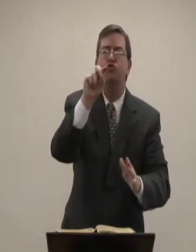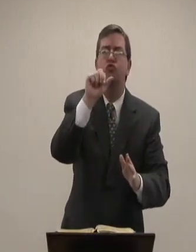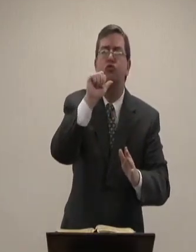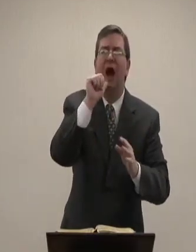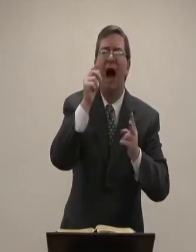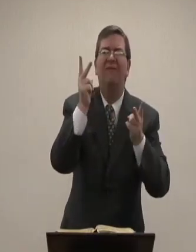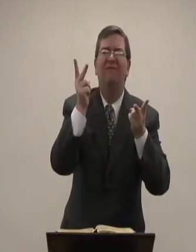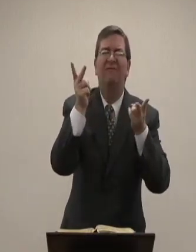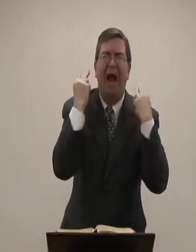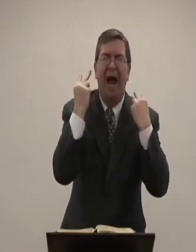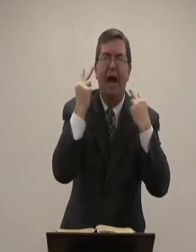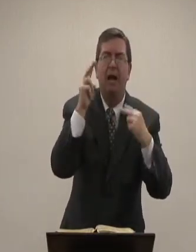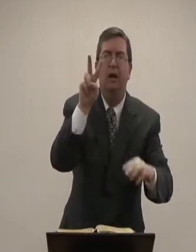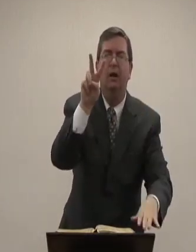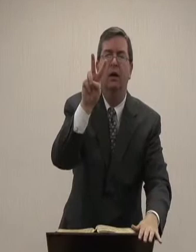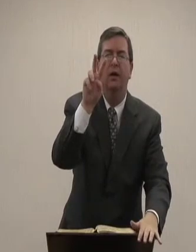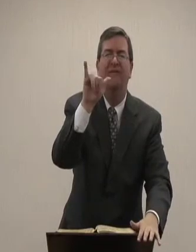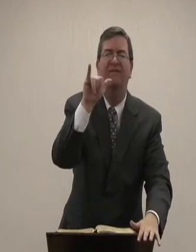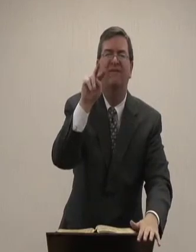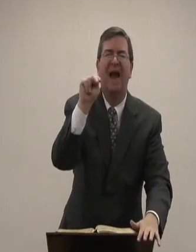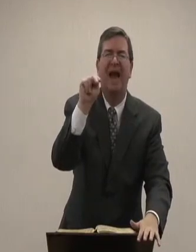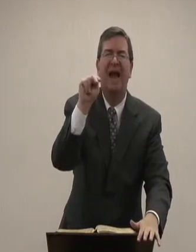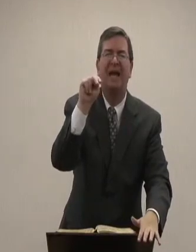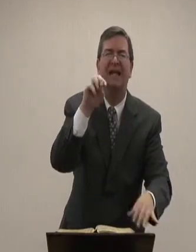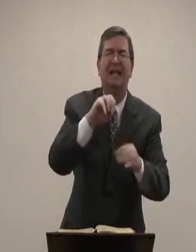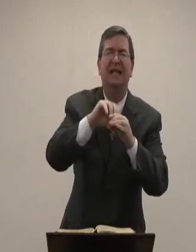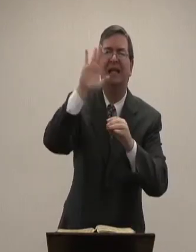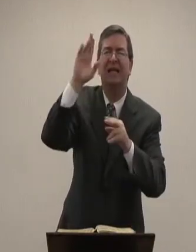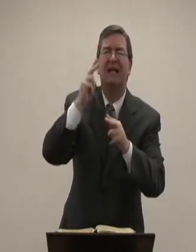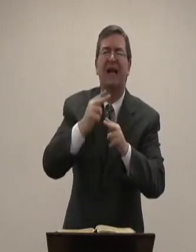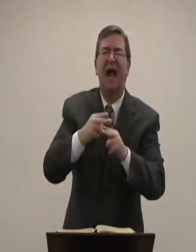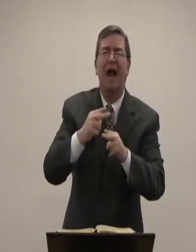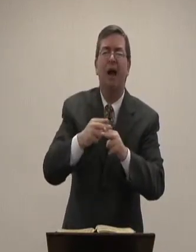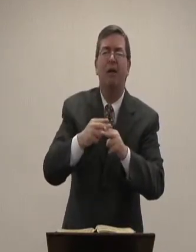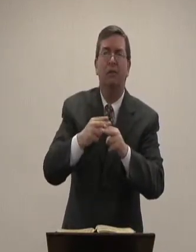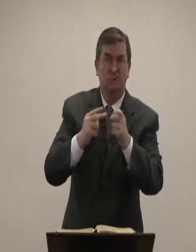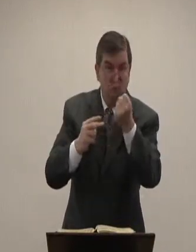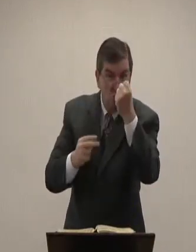and to remove anything that has to do with the Lord, with God.